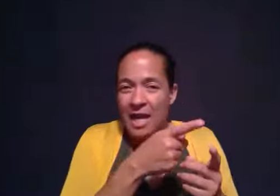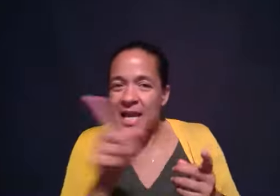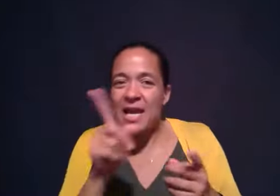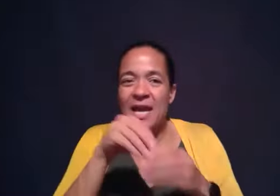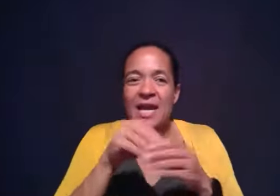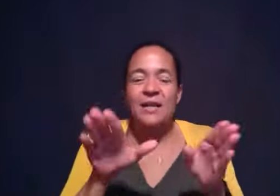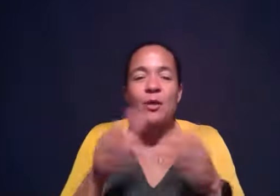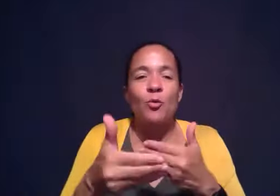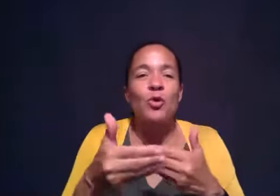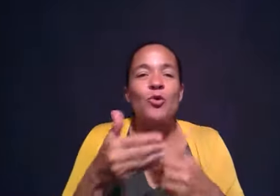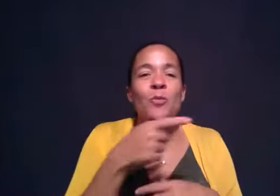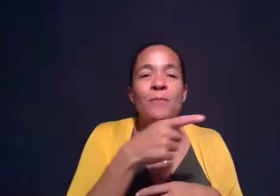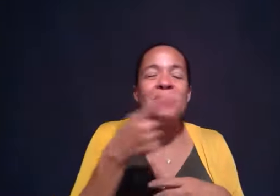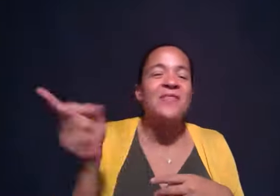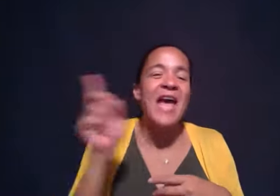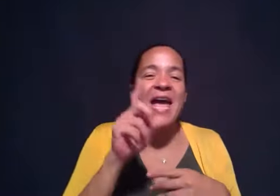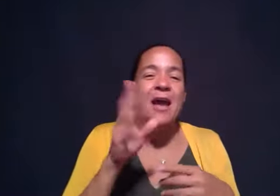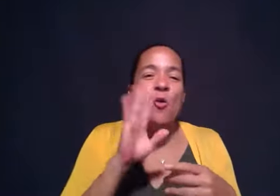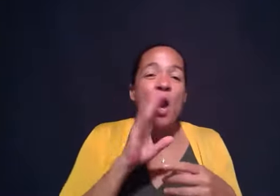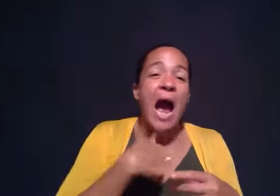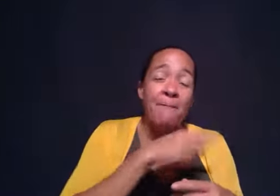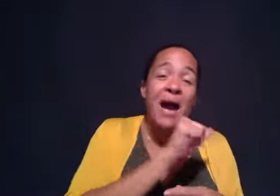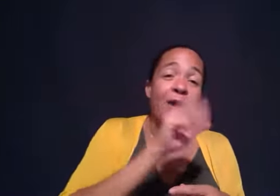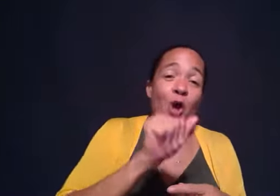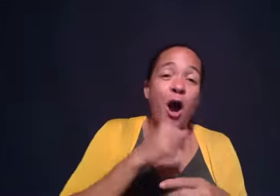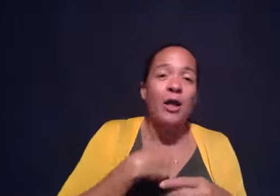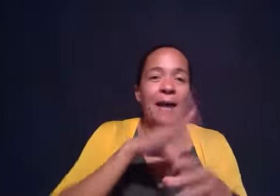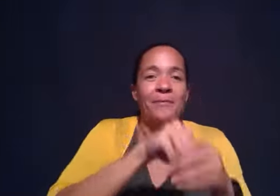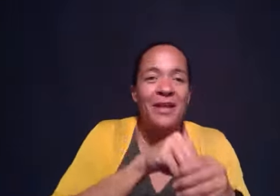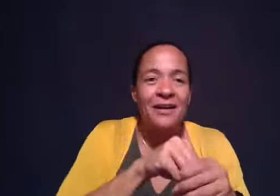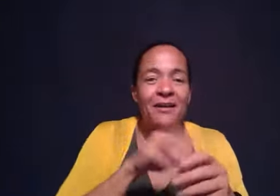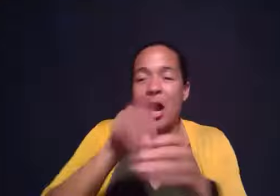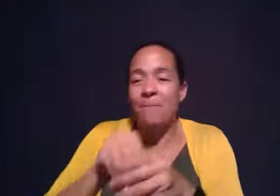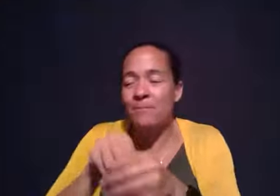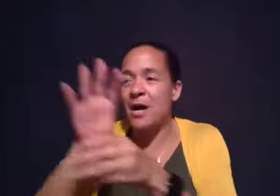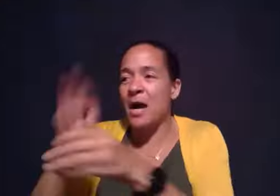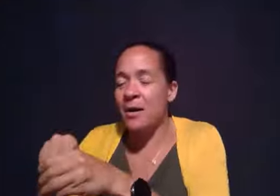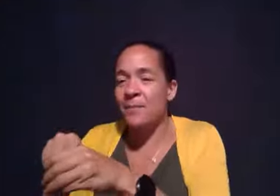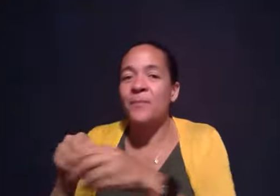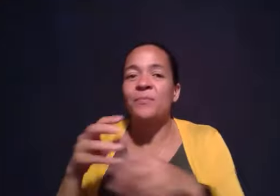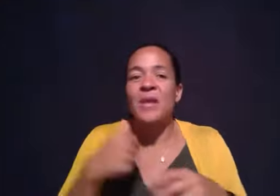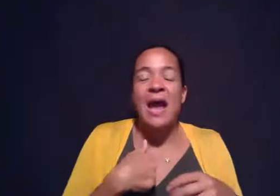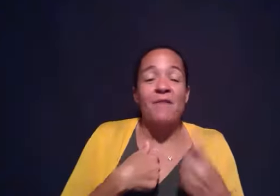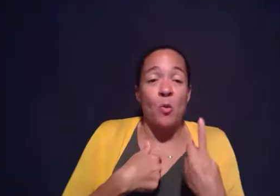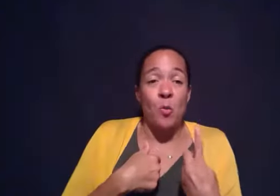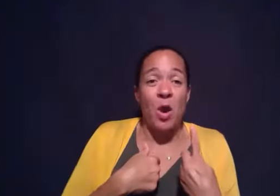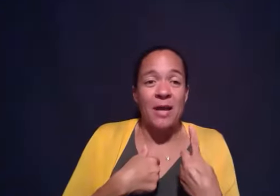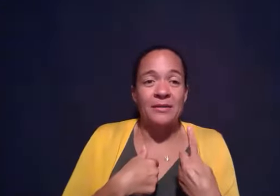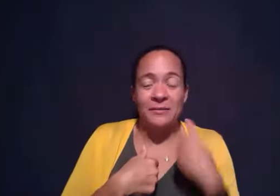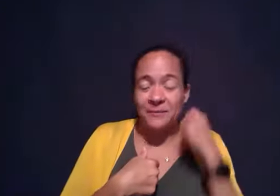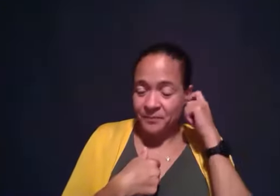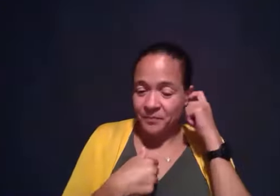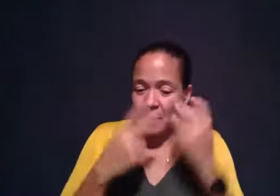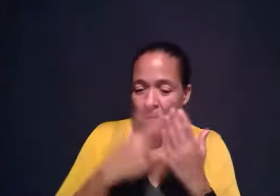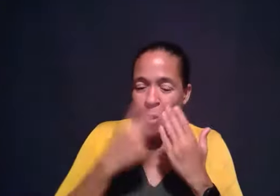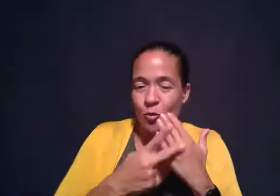ANDA. I only knew of one other 12-step program. I now qualify for probably 15. But at that time, I only knew